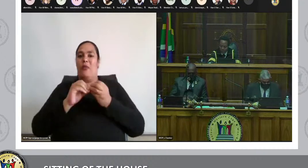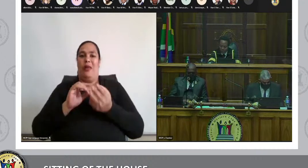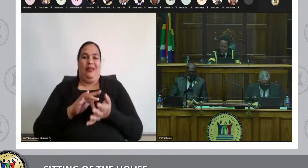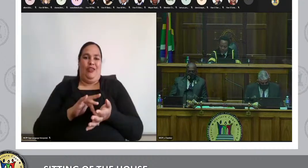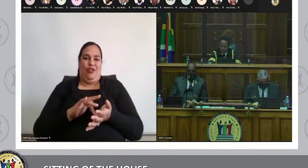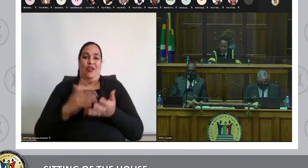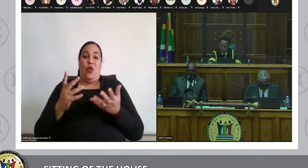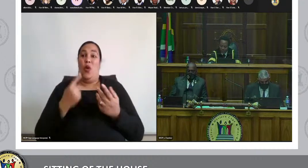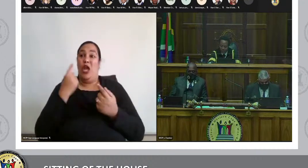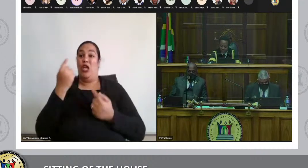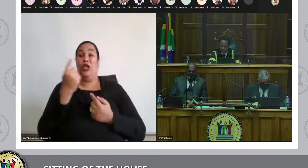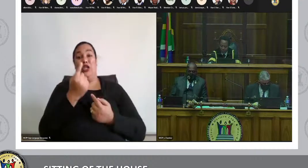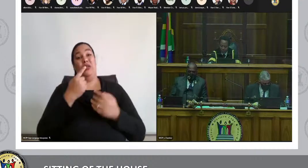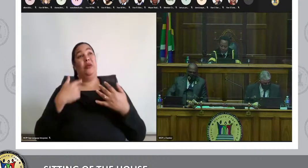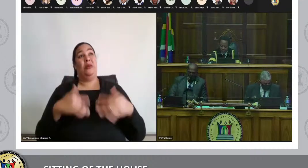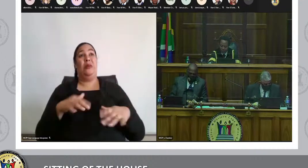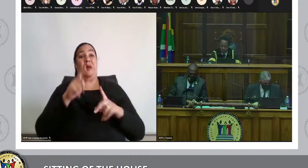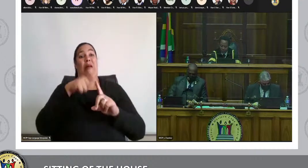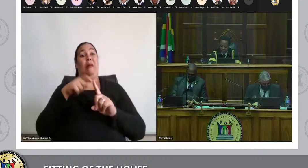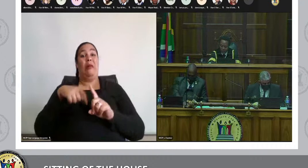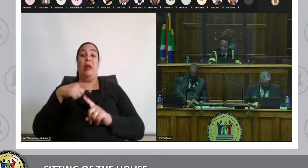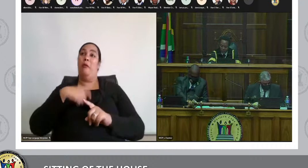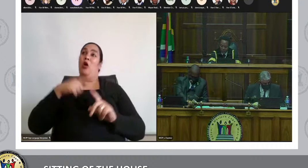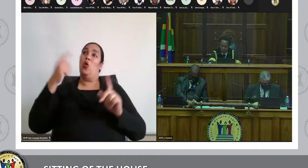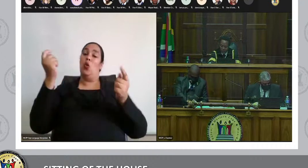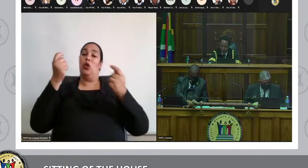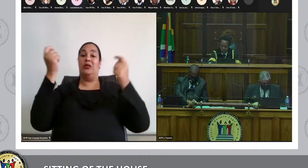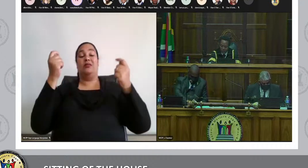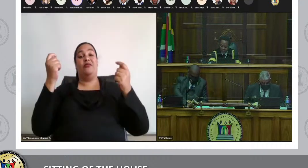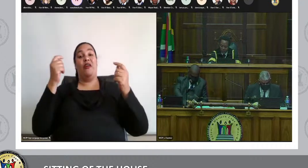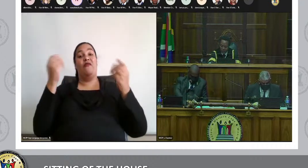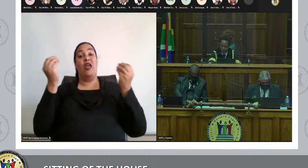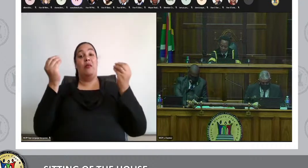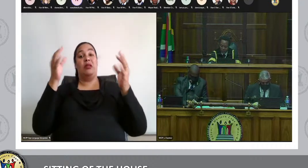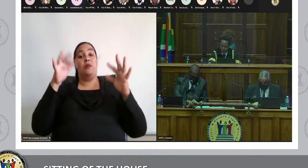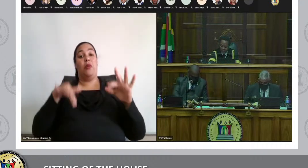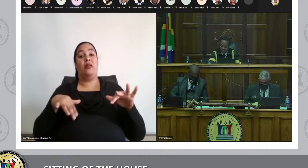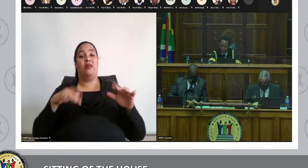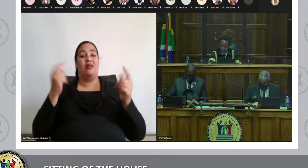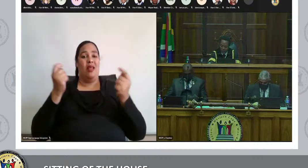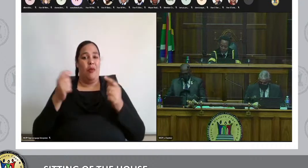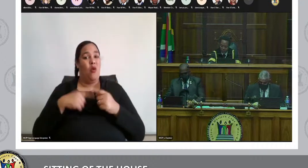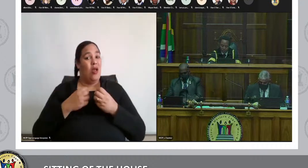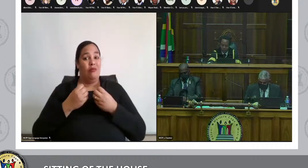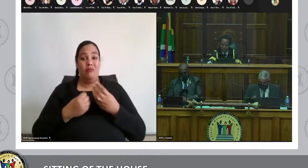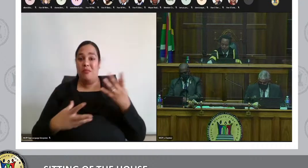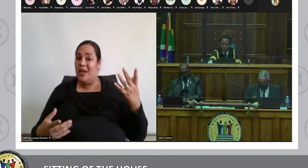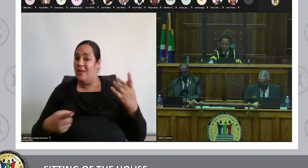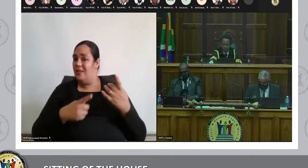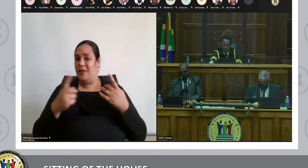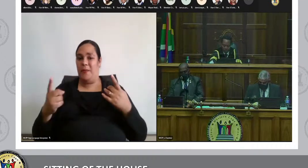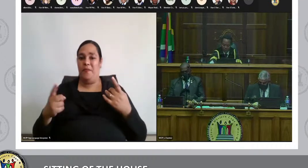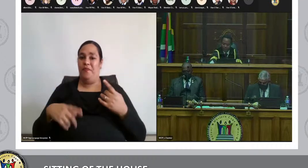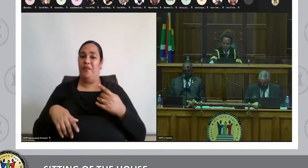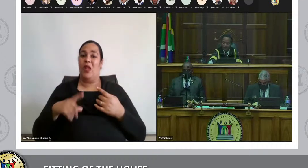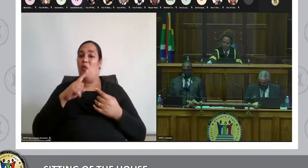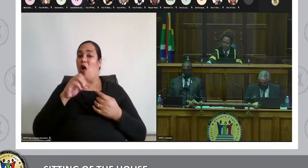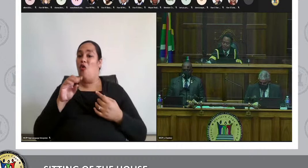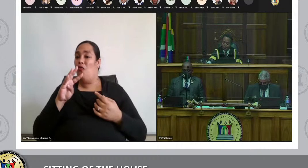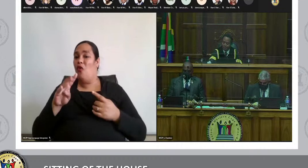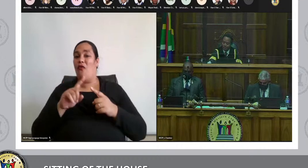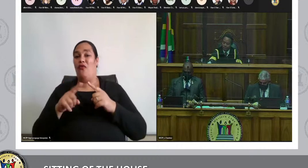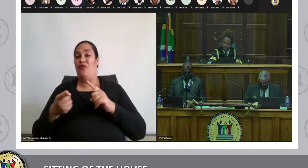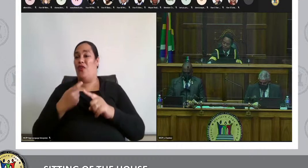each and every personality or celebrity is being celebrated, because there are many of those, the 104-year-olds from